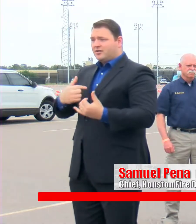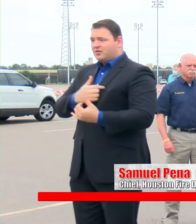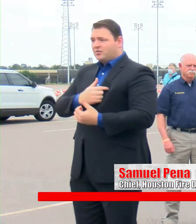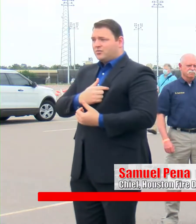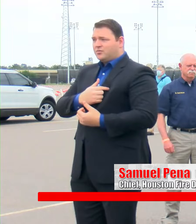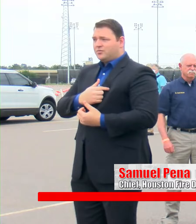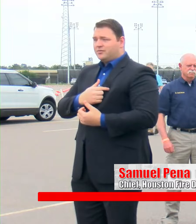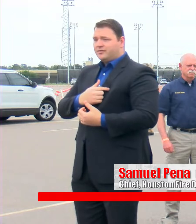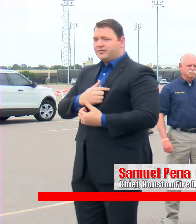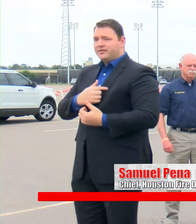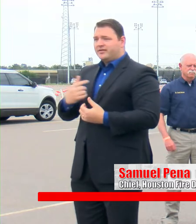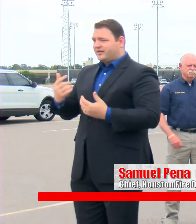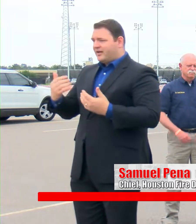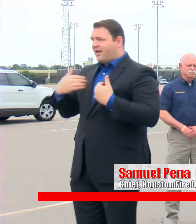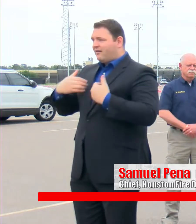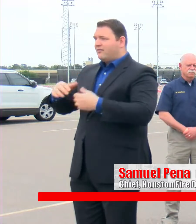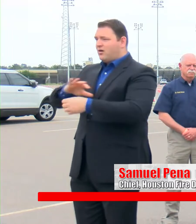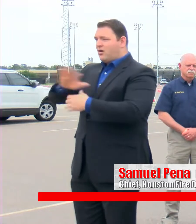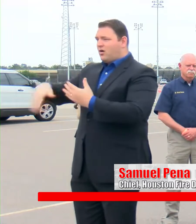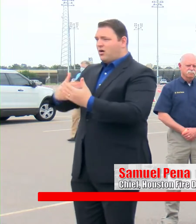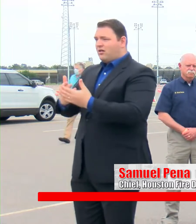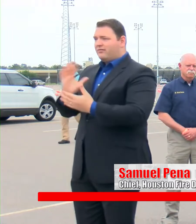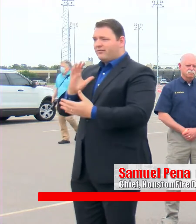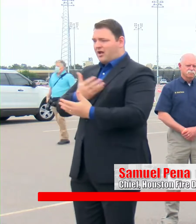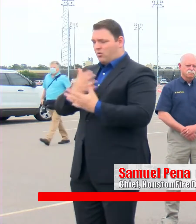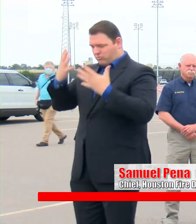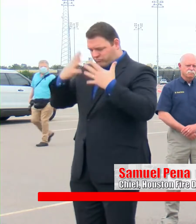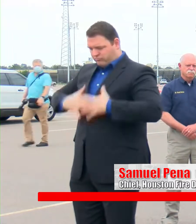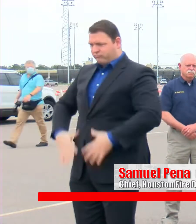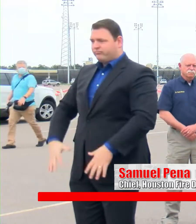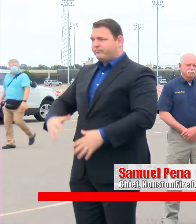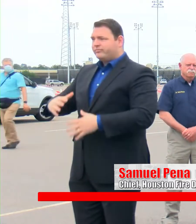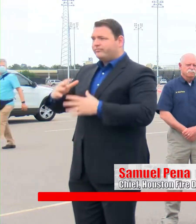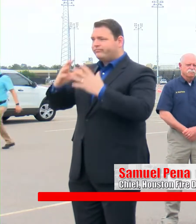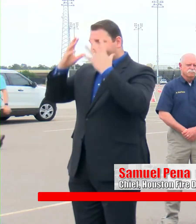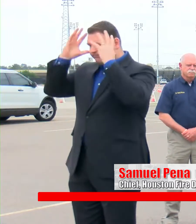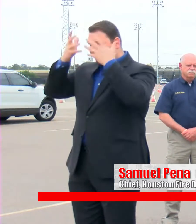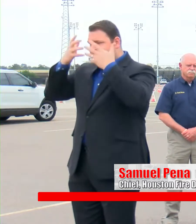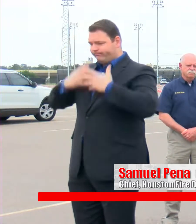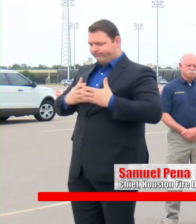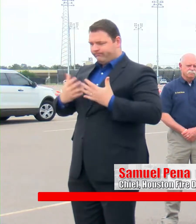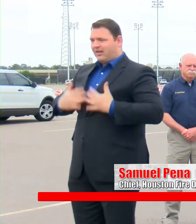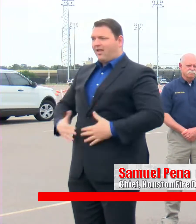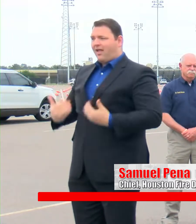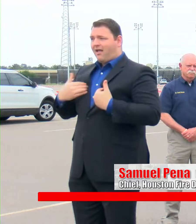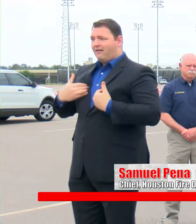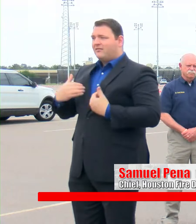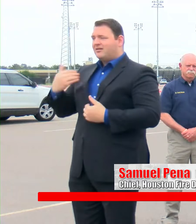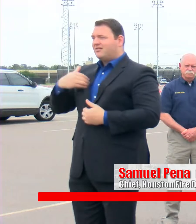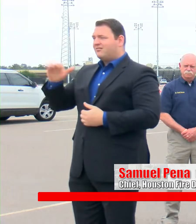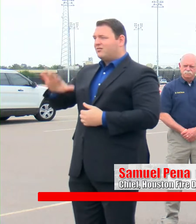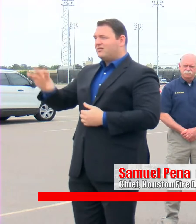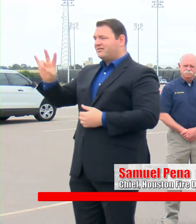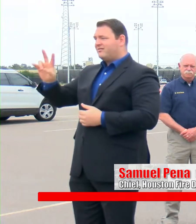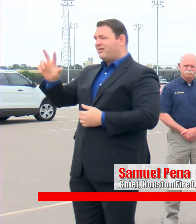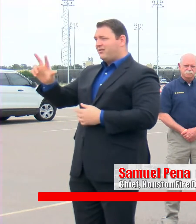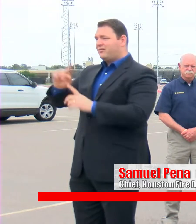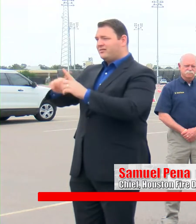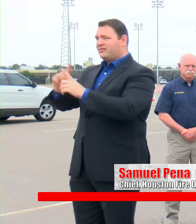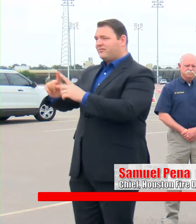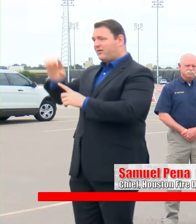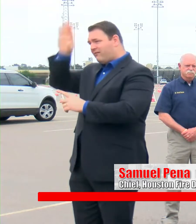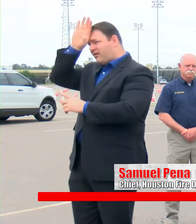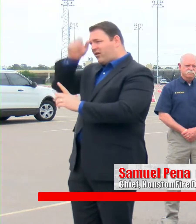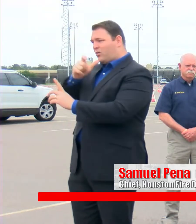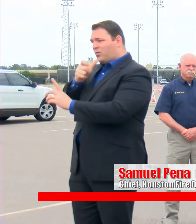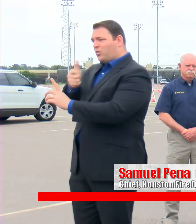apparatus. We do have about 173 firefighters that are in quarantine, which is putting an incredible strain on our ability to staff. But